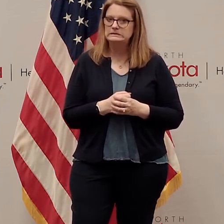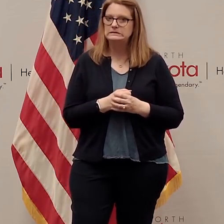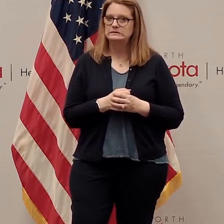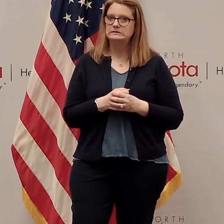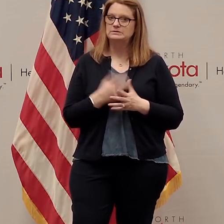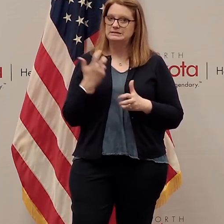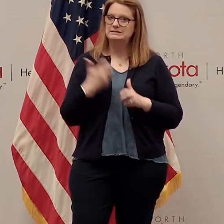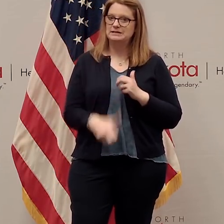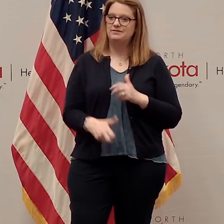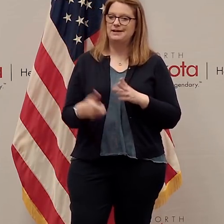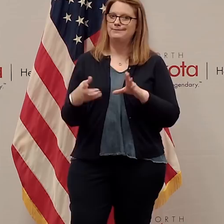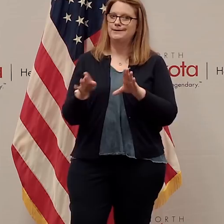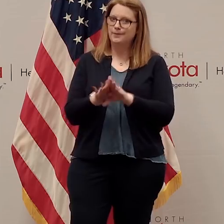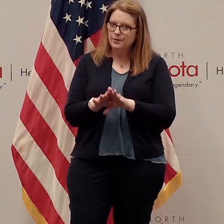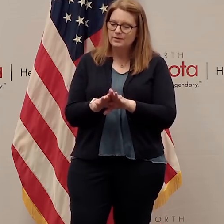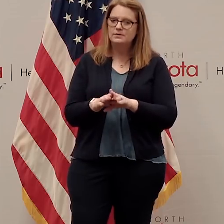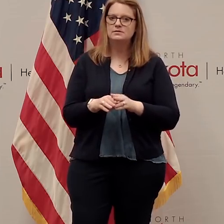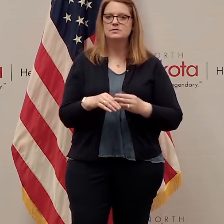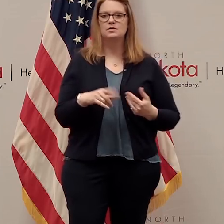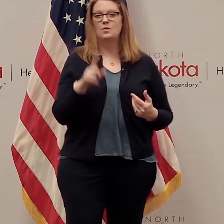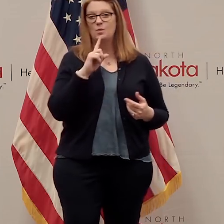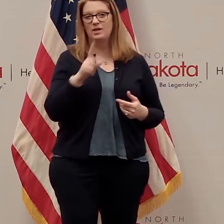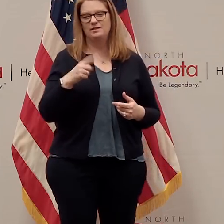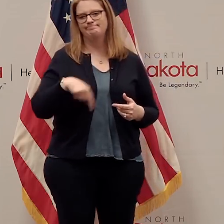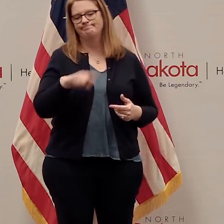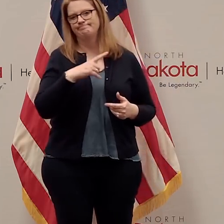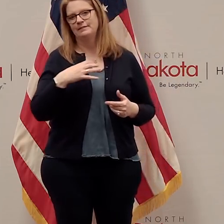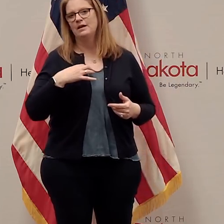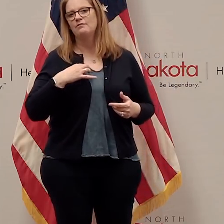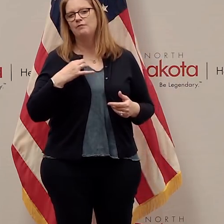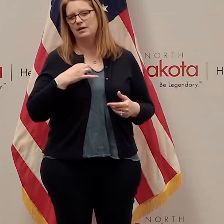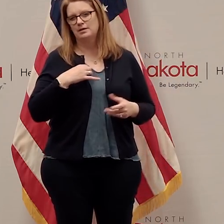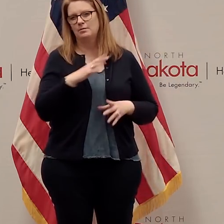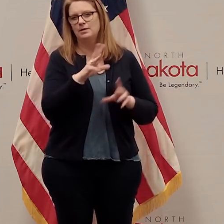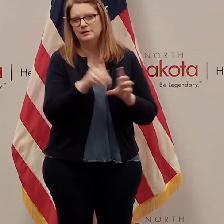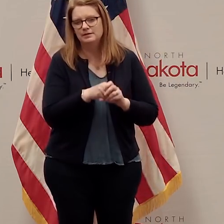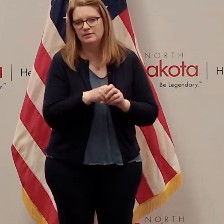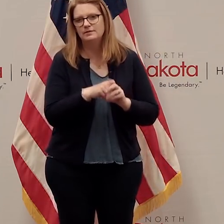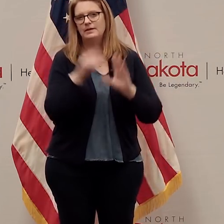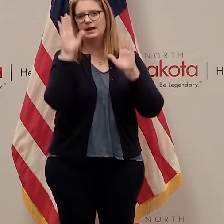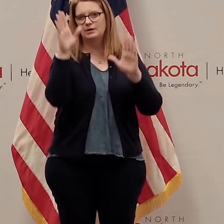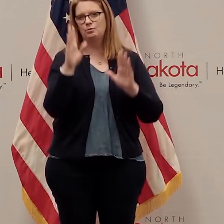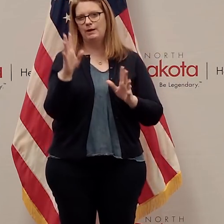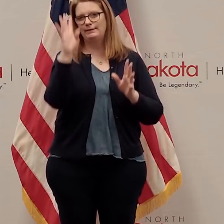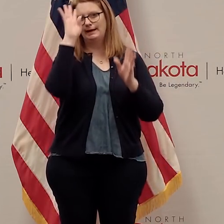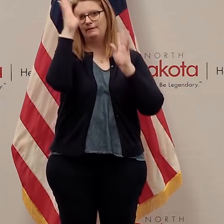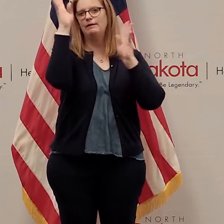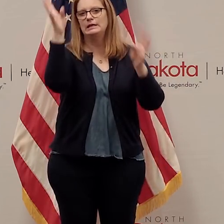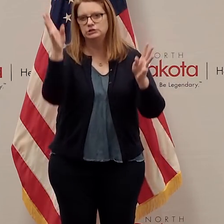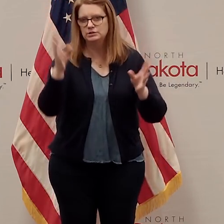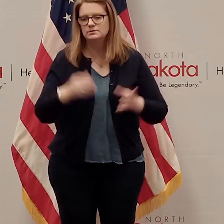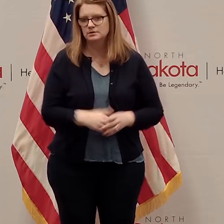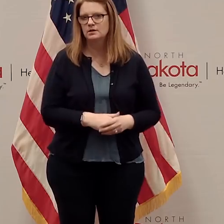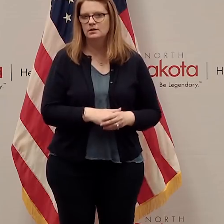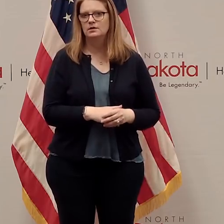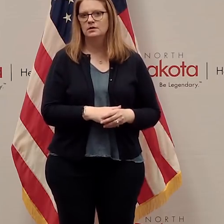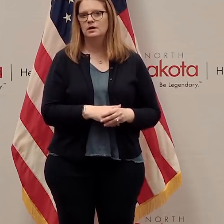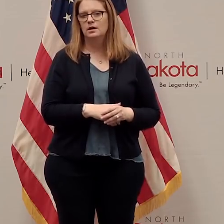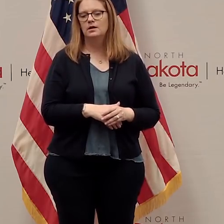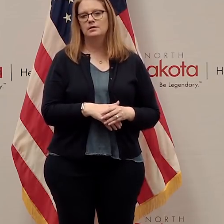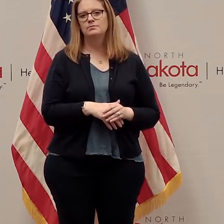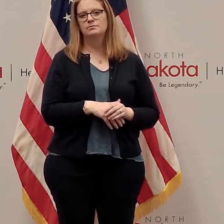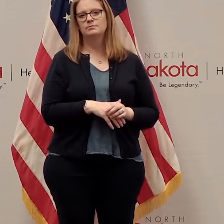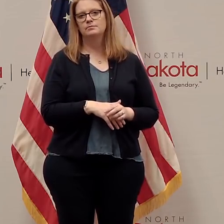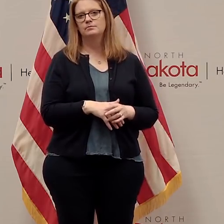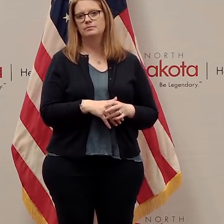great voluntary participation and great innovation in terms of where our faith leaders took their message and their